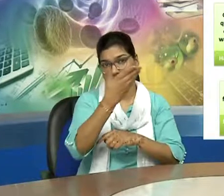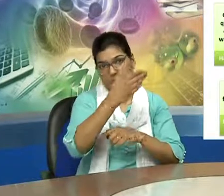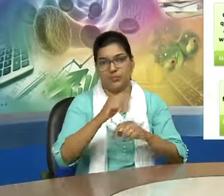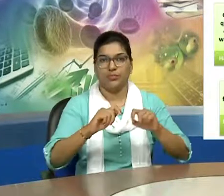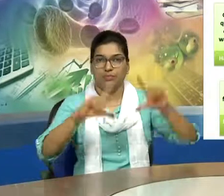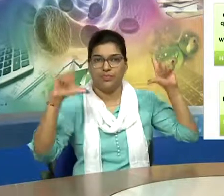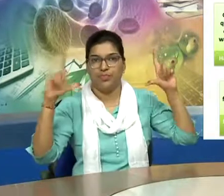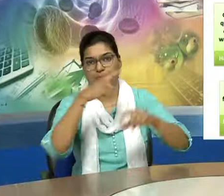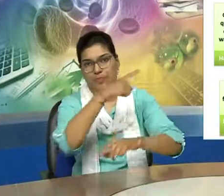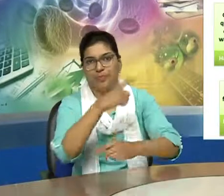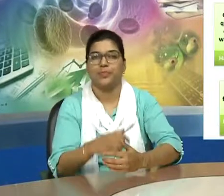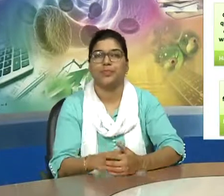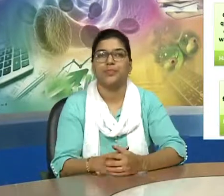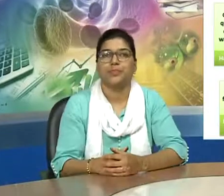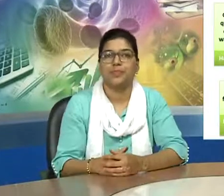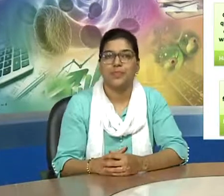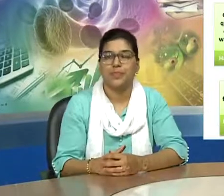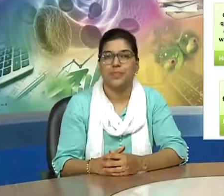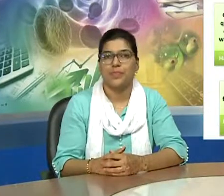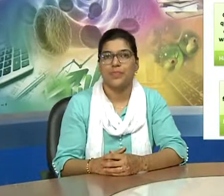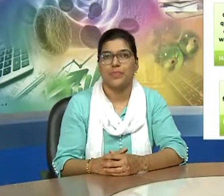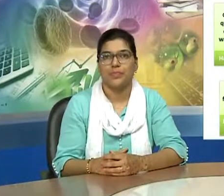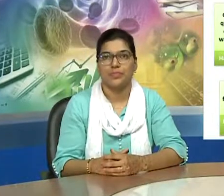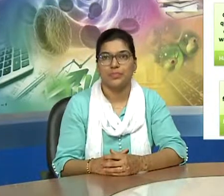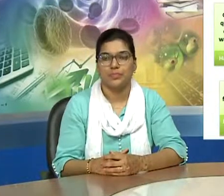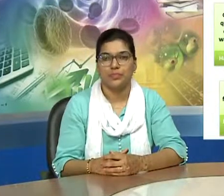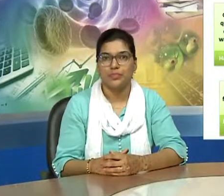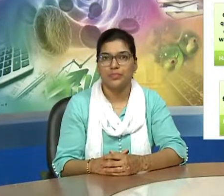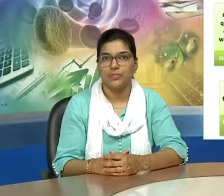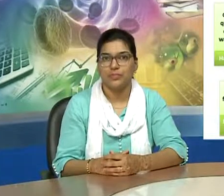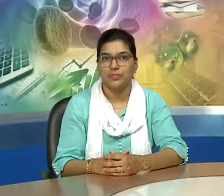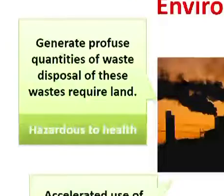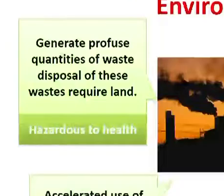Let us have a closer view of this image.